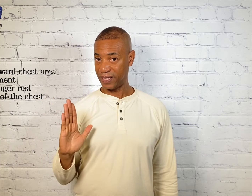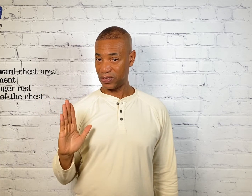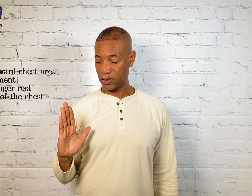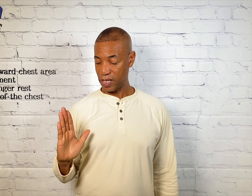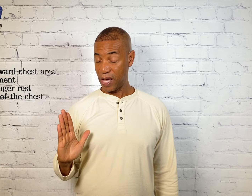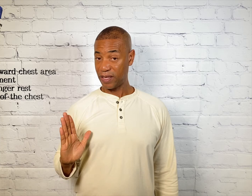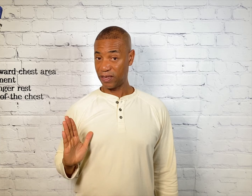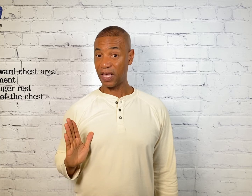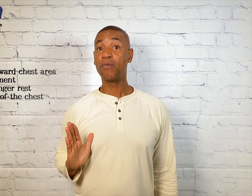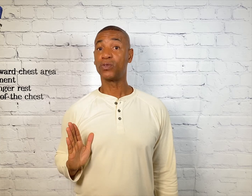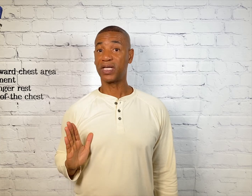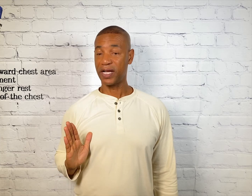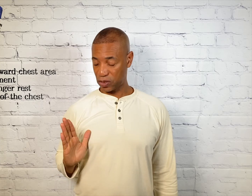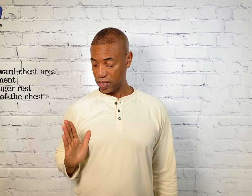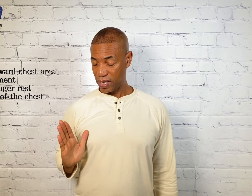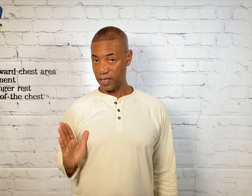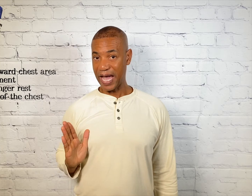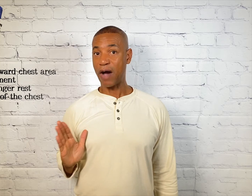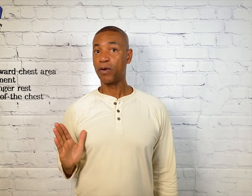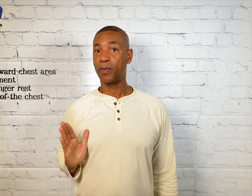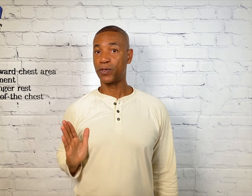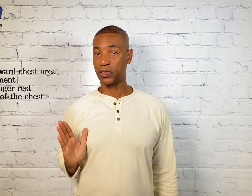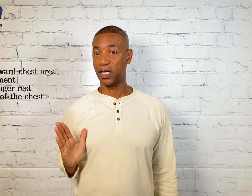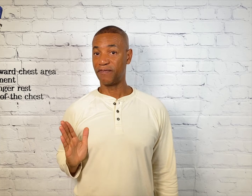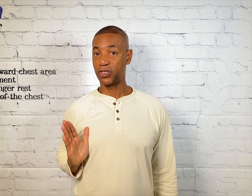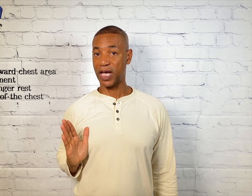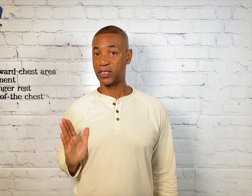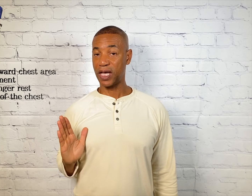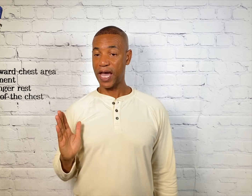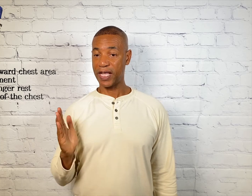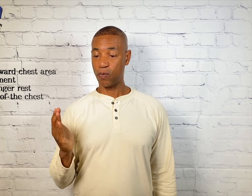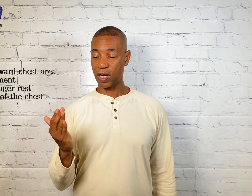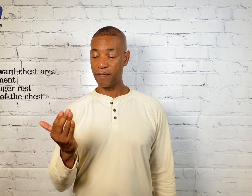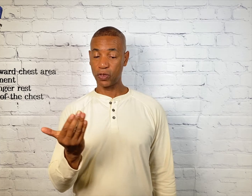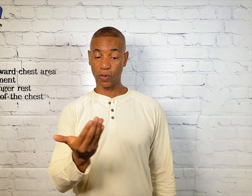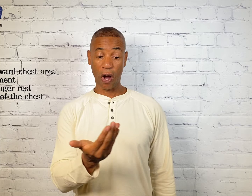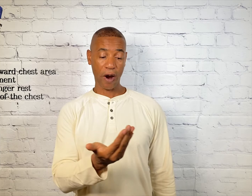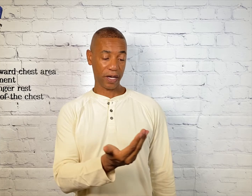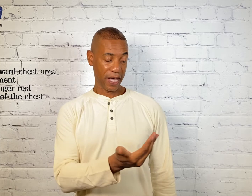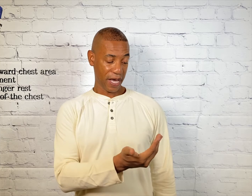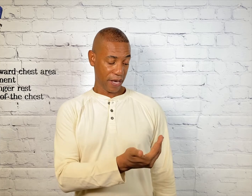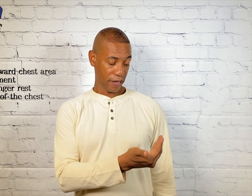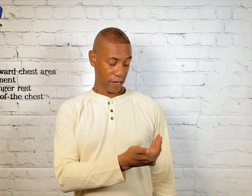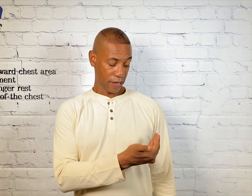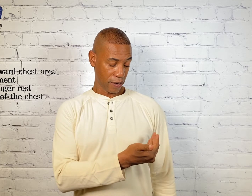this. The thumb will touch the outward portion of the chest, and it will come into an arc, and